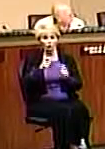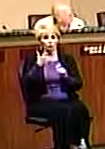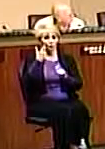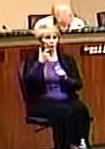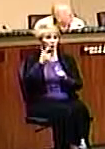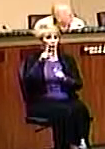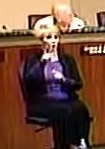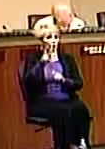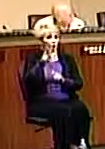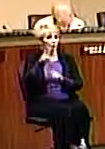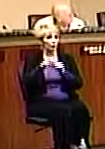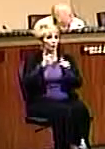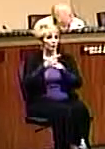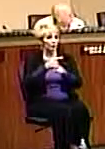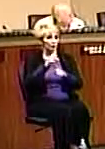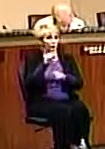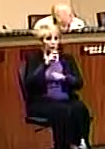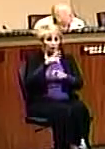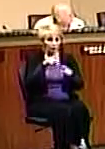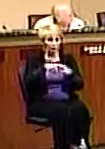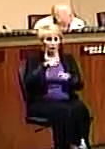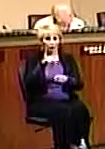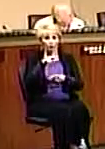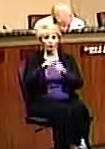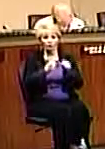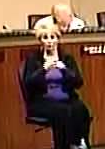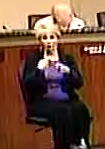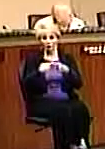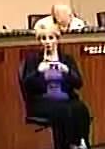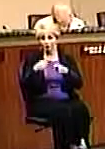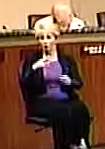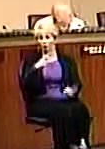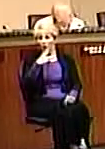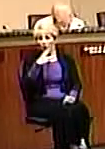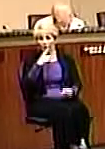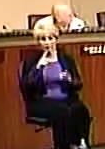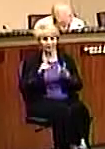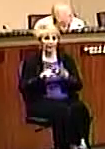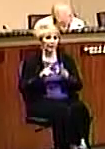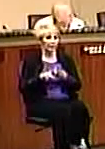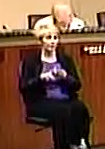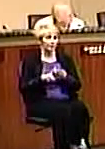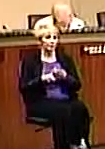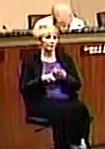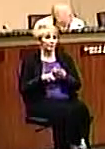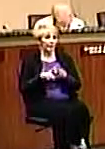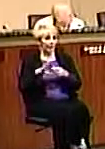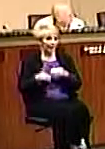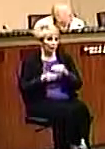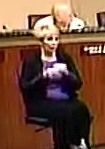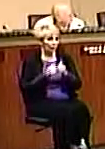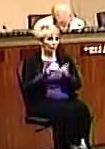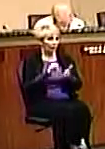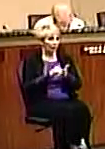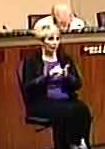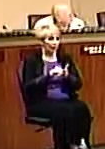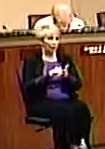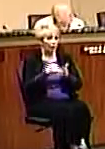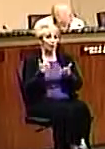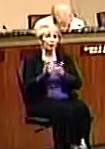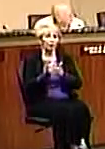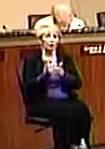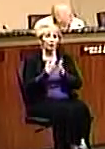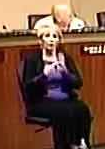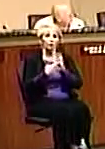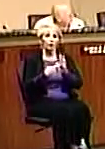sewer, 21 years for electric and water. Secondly, in addition to updating amounts to better